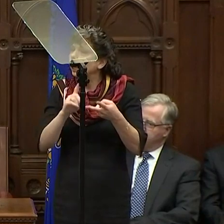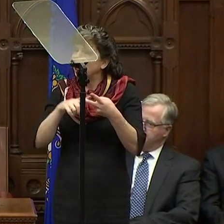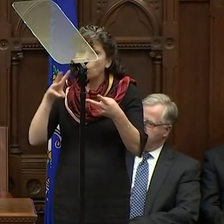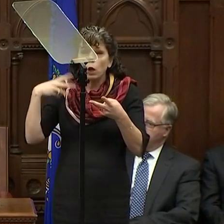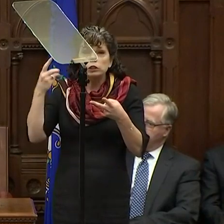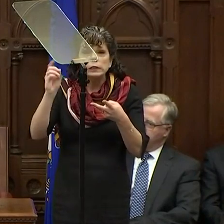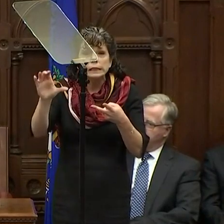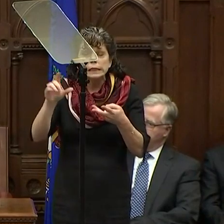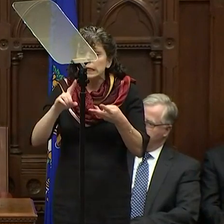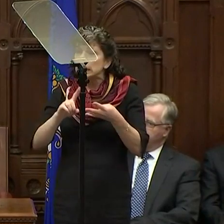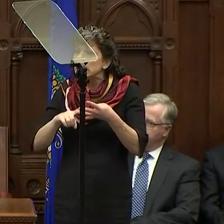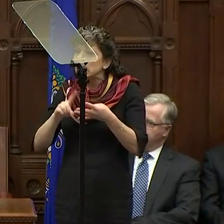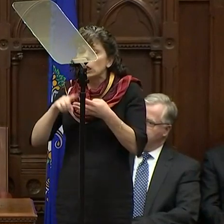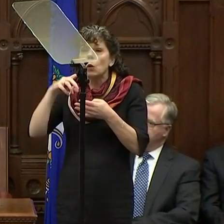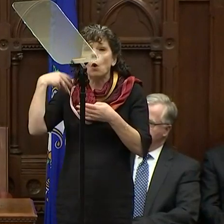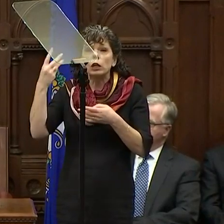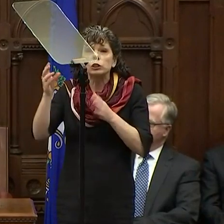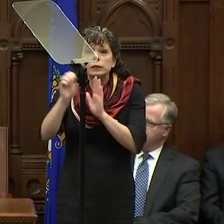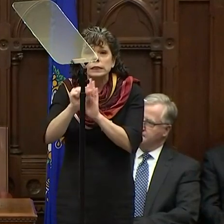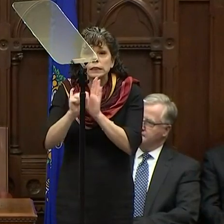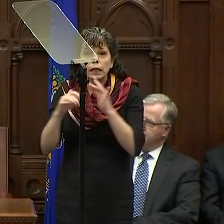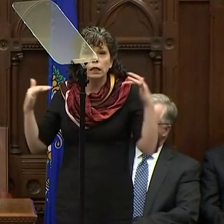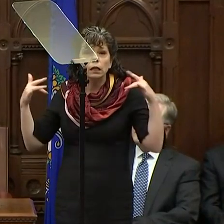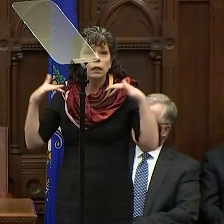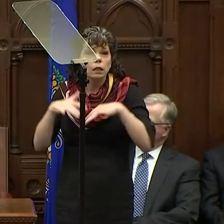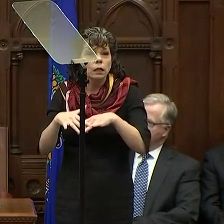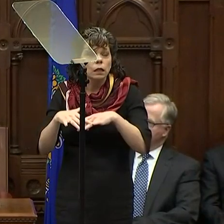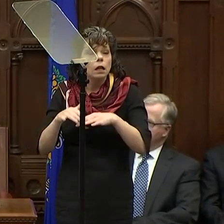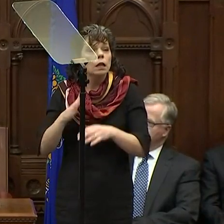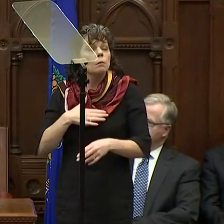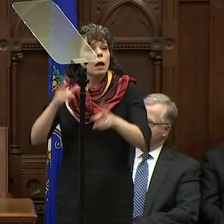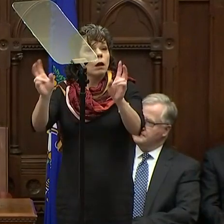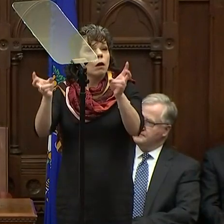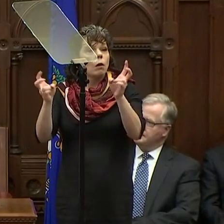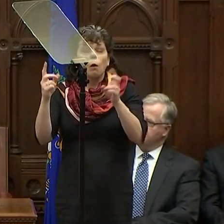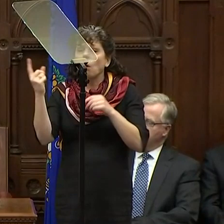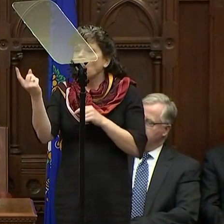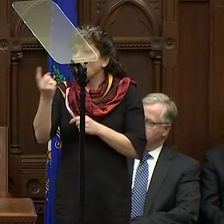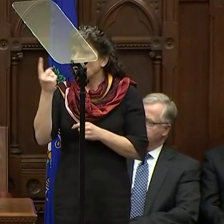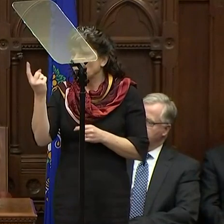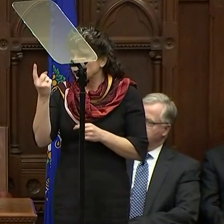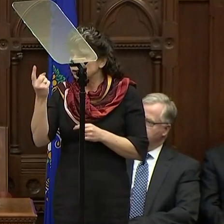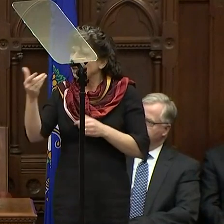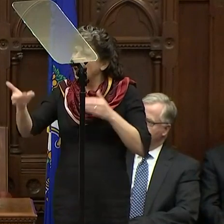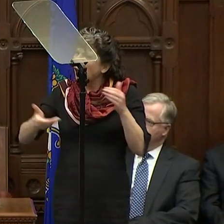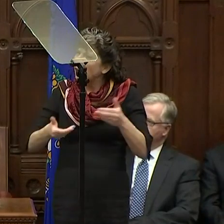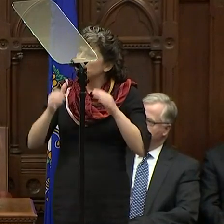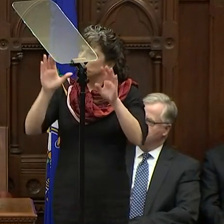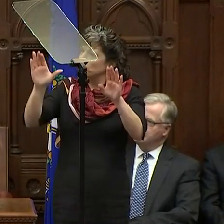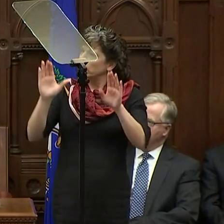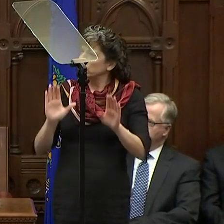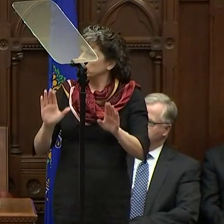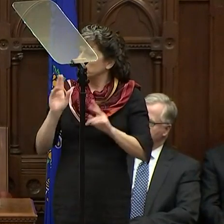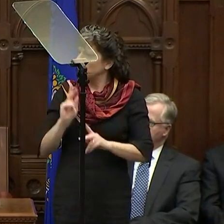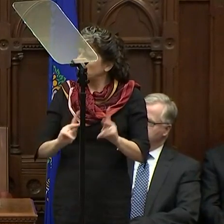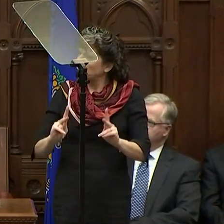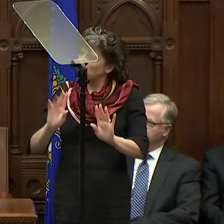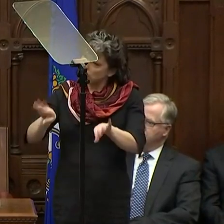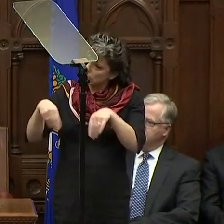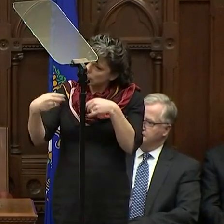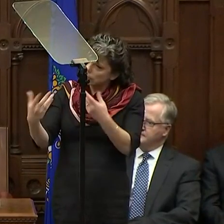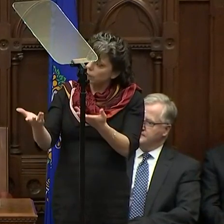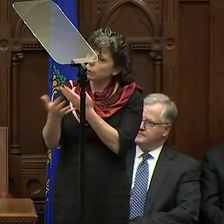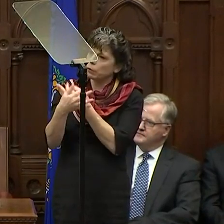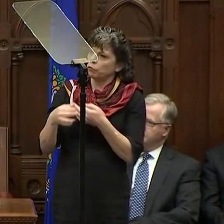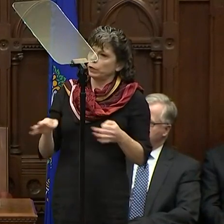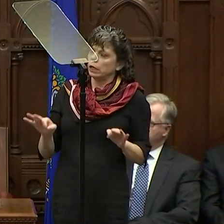D.C., they come from Washington State. My motto has always been, hire great people and give them the